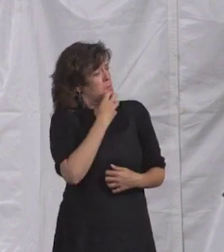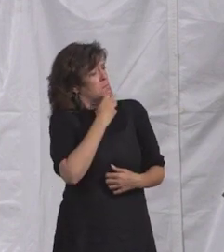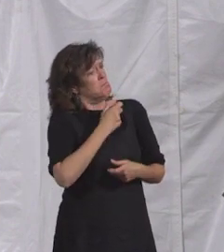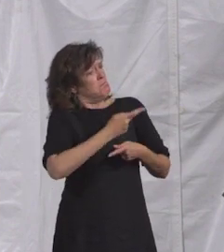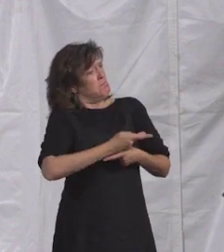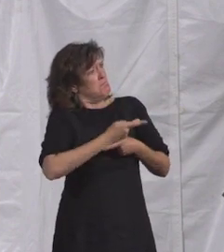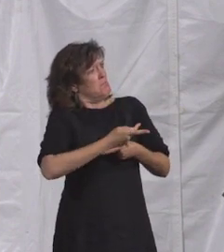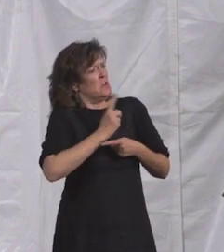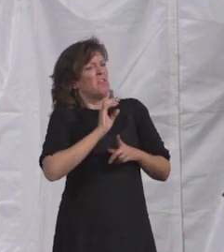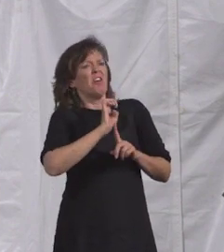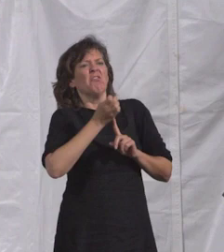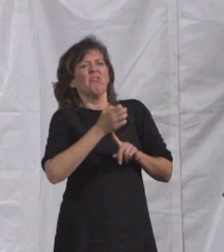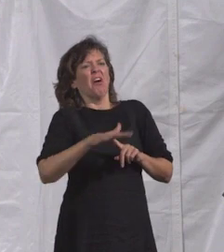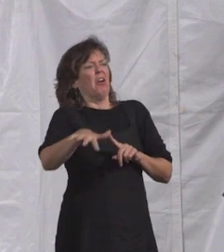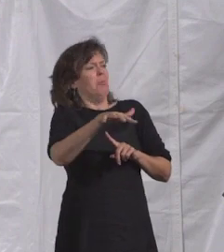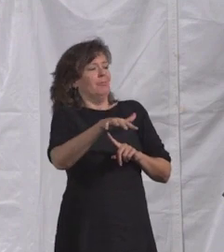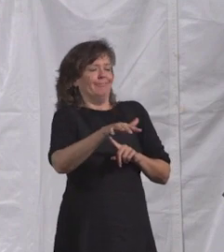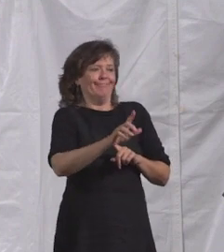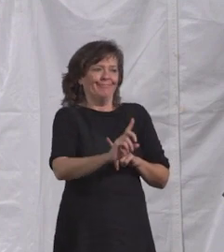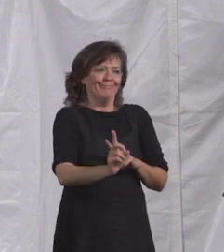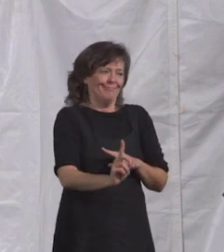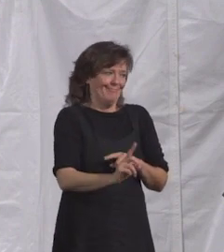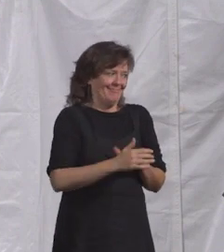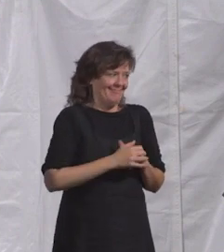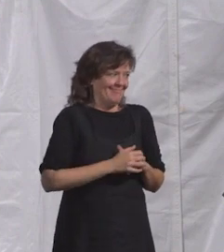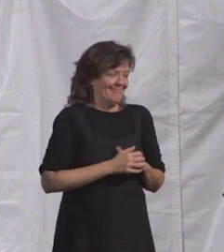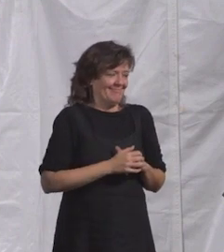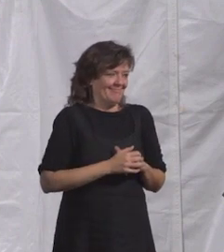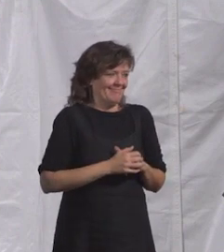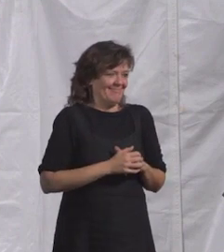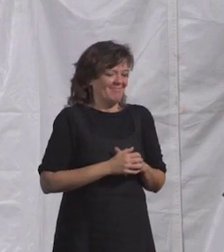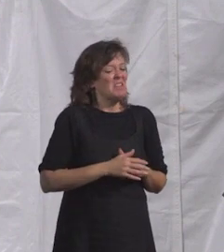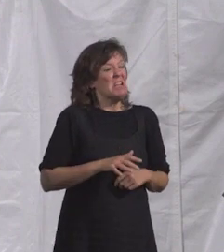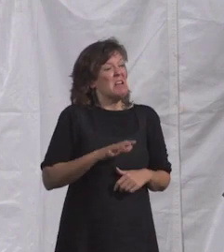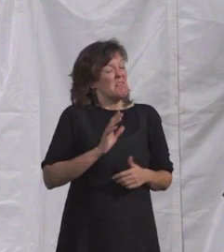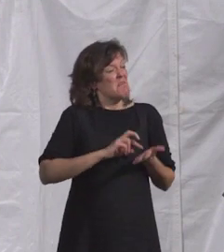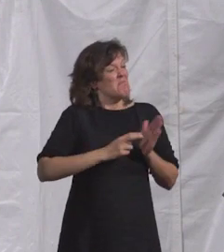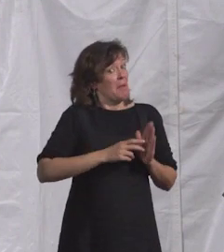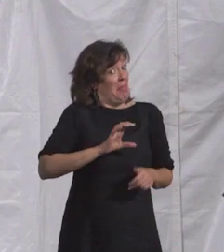And by that, I mean they were conscious that the environment was there